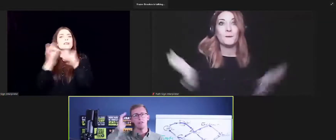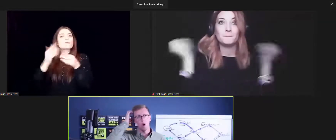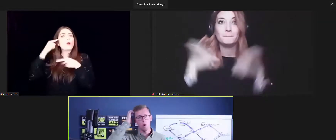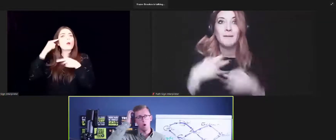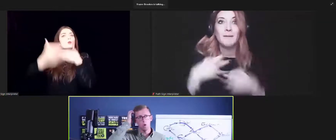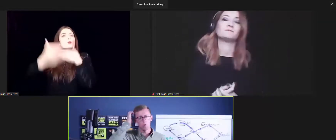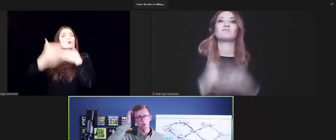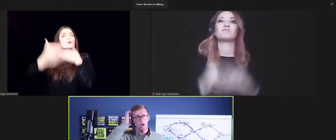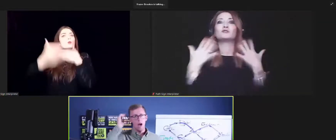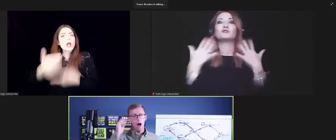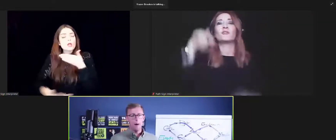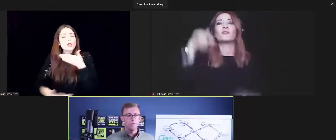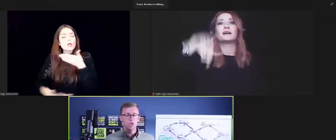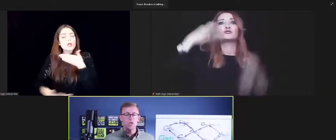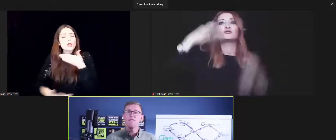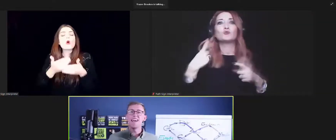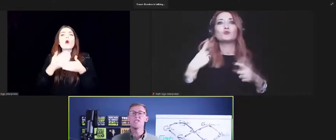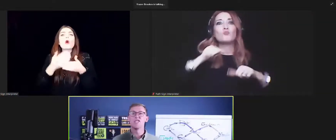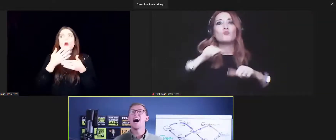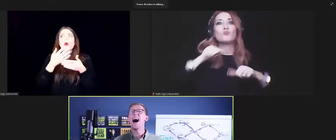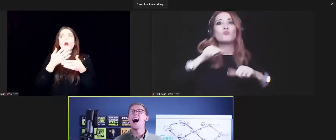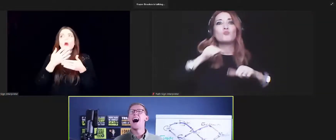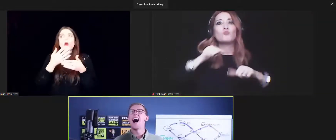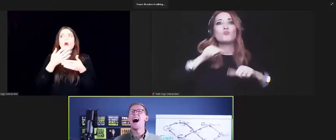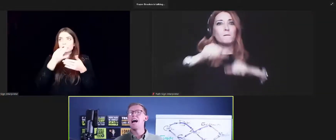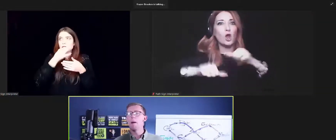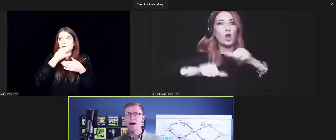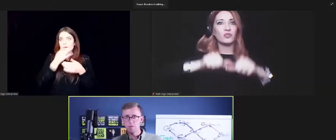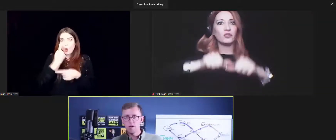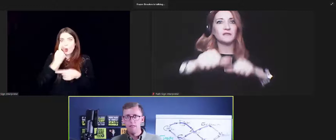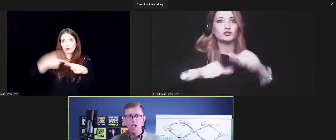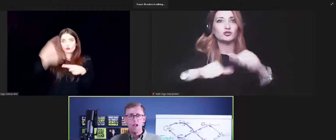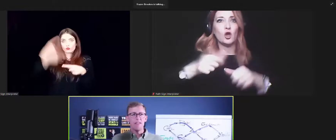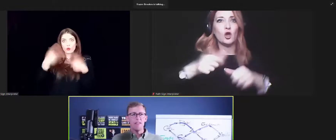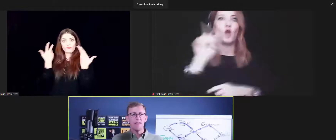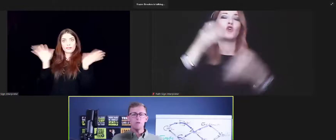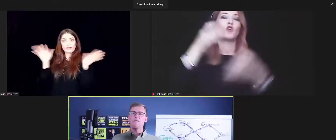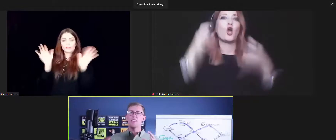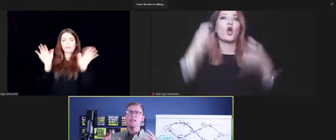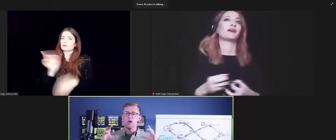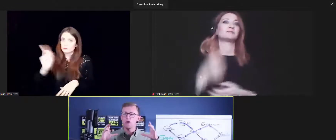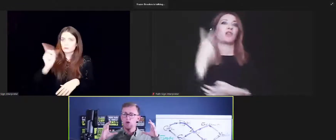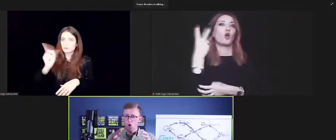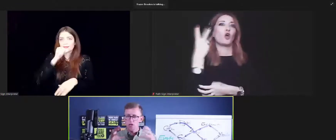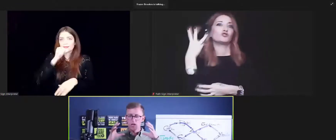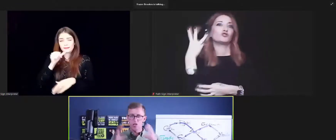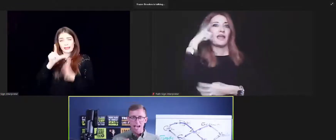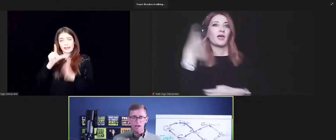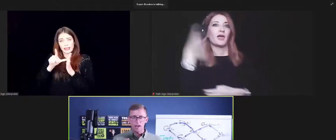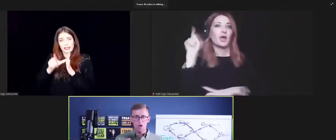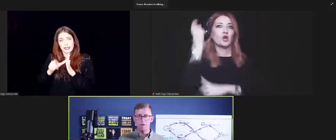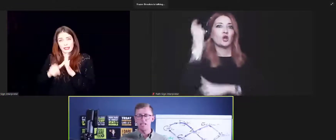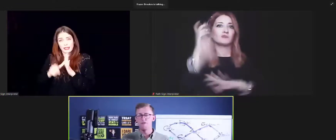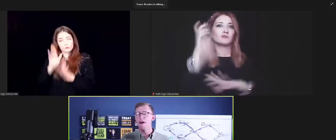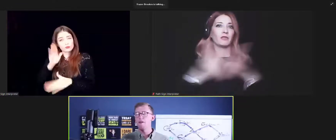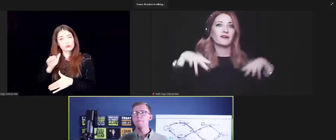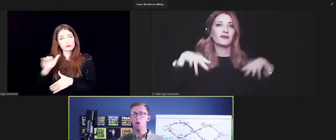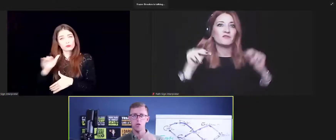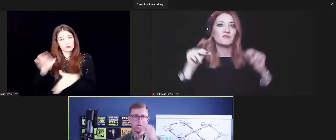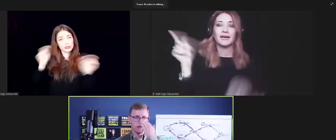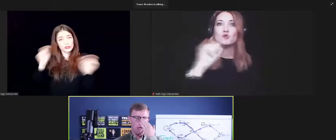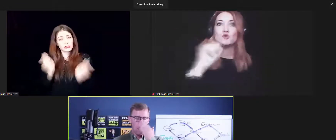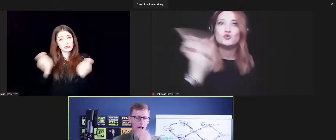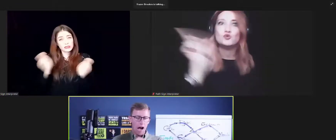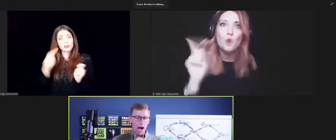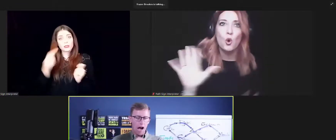these goals. The second phase is time management. Now, this might feel like a shorter section, but it's very